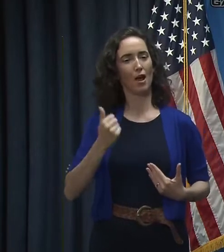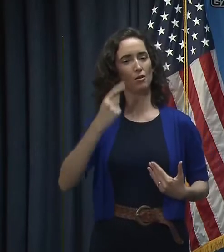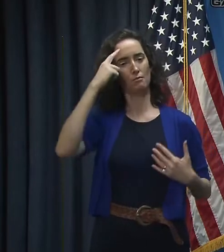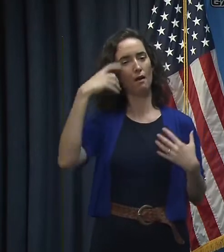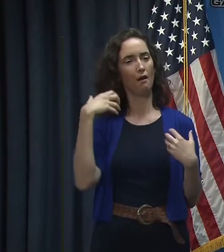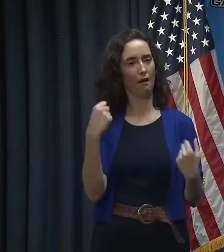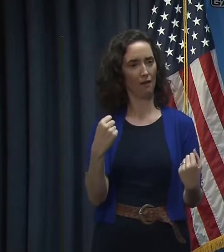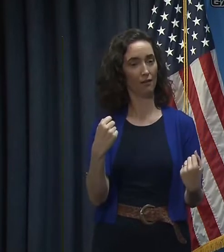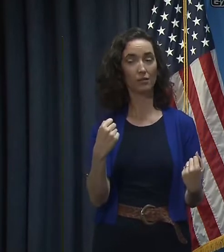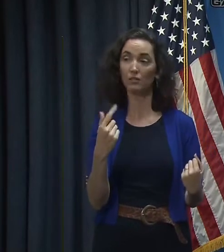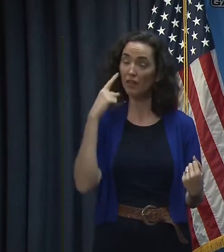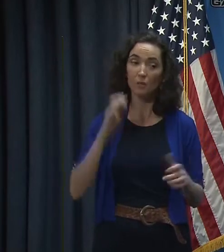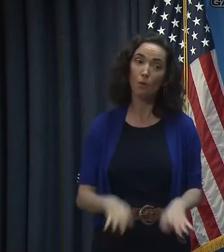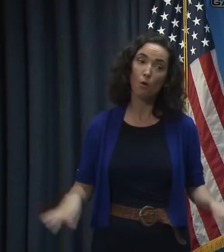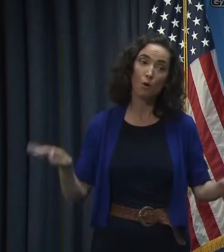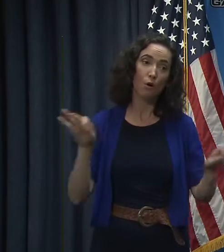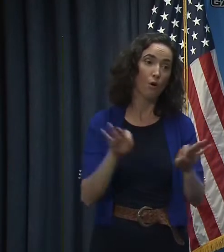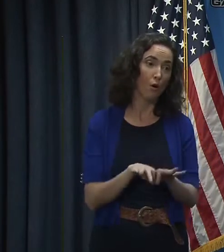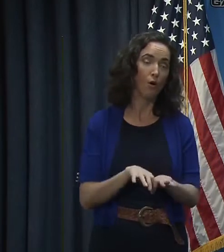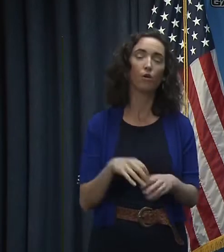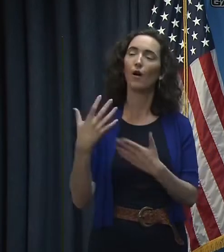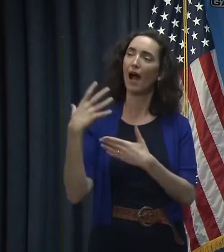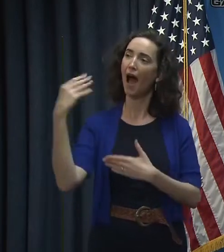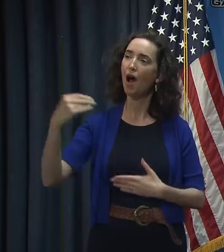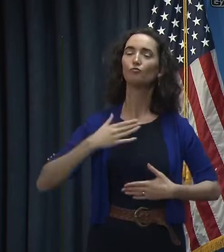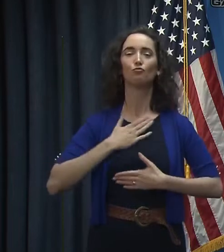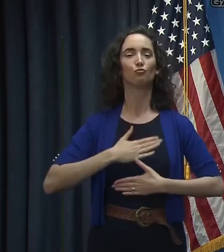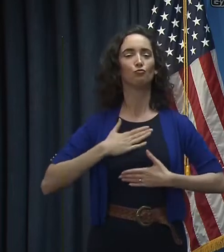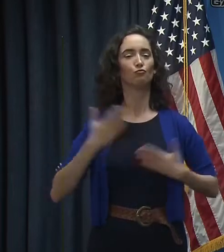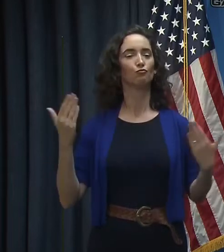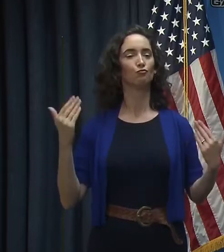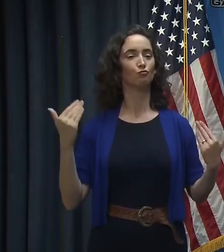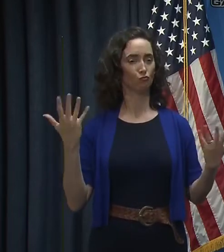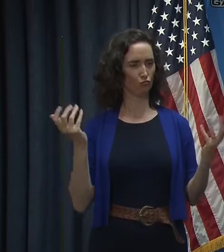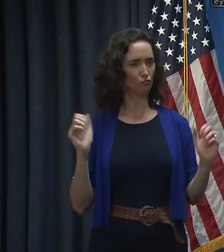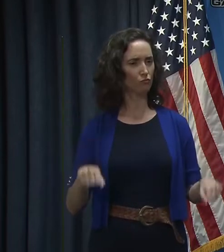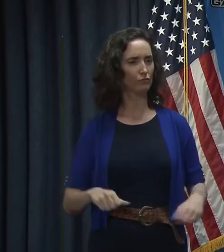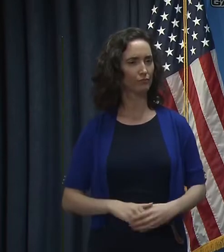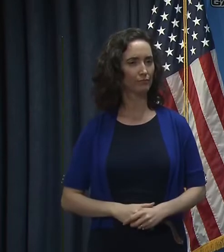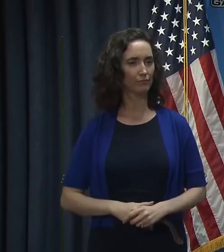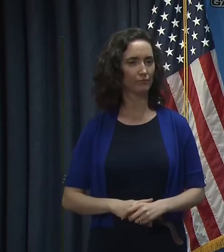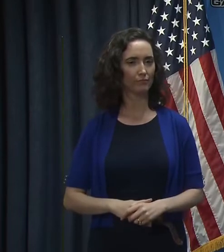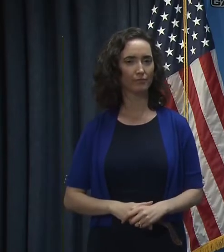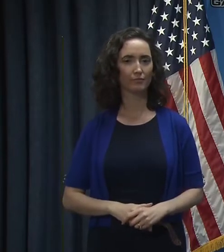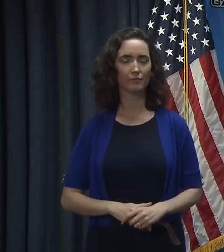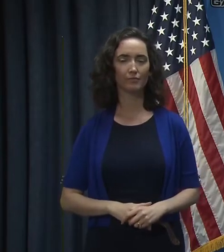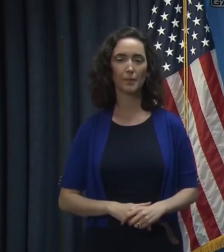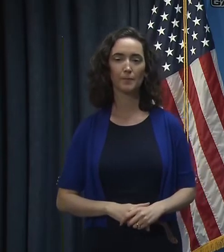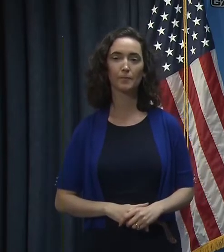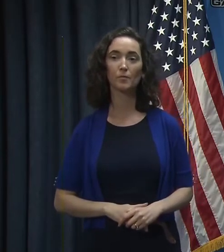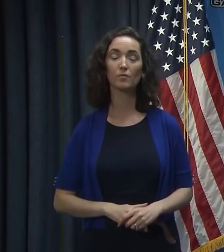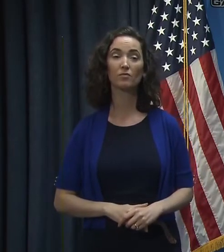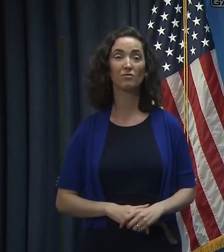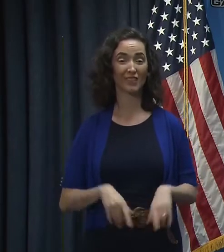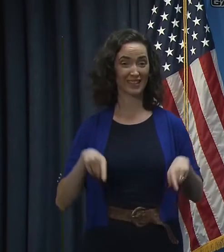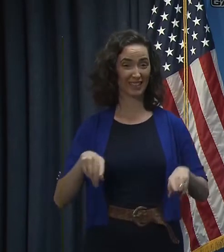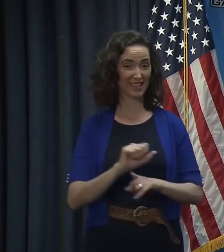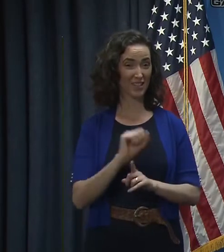I think it's necessary to get out and enjoy the fresh air whenever possible. And again, we're going to get through